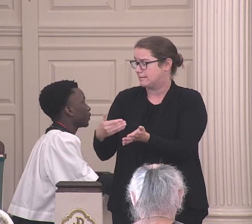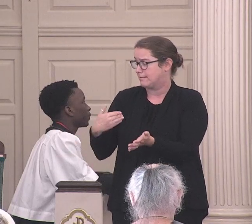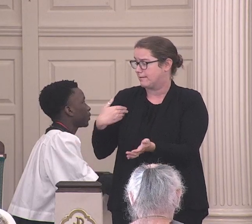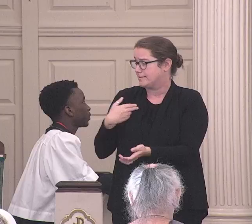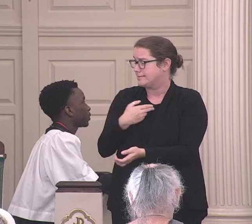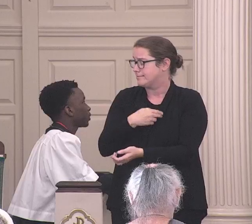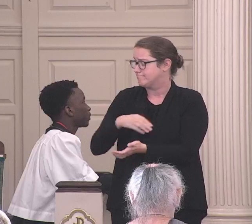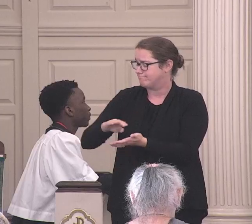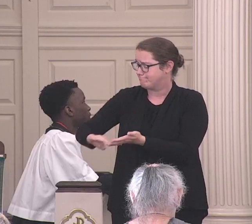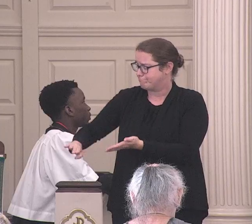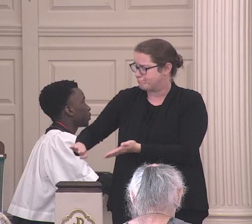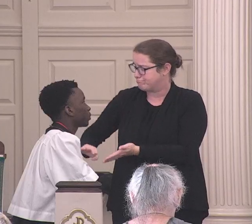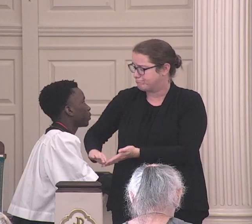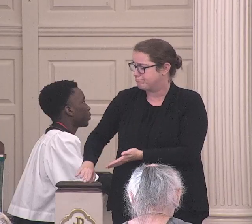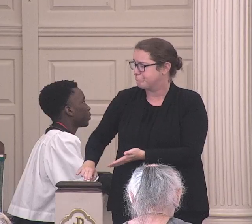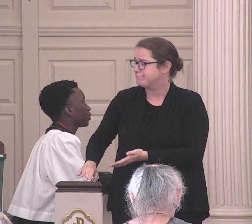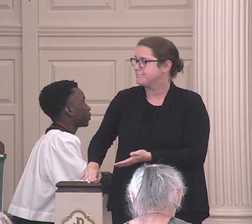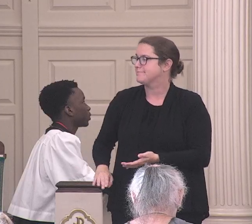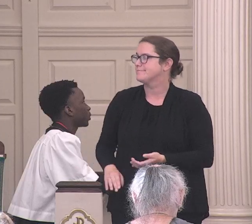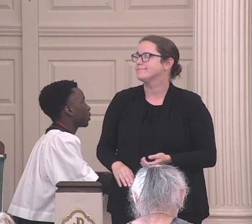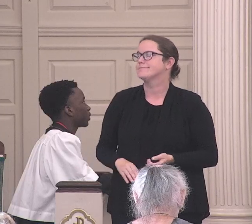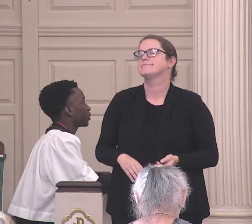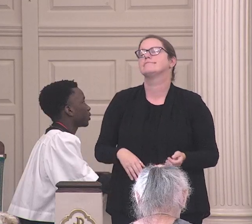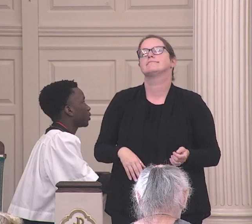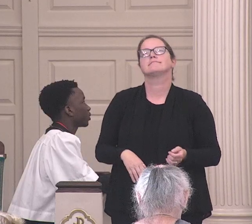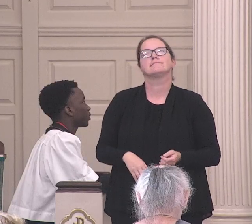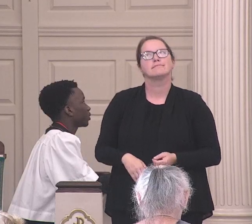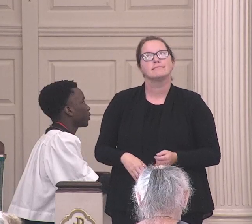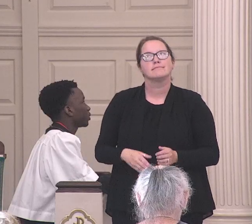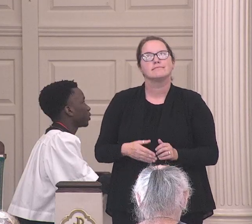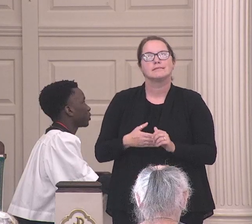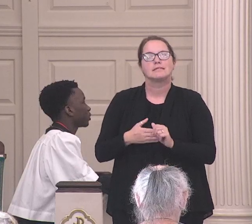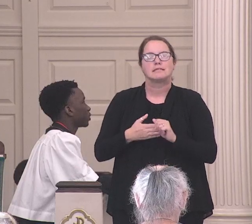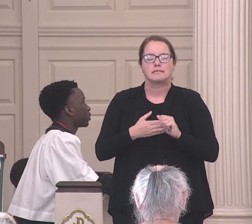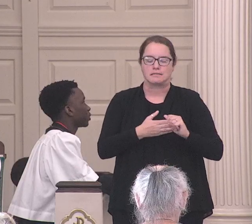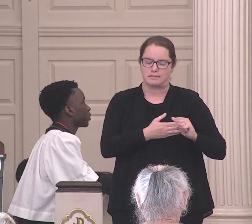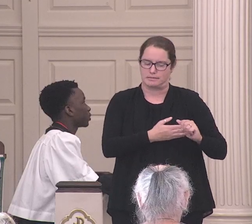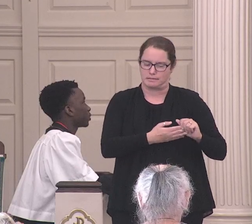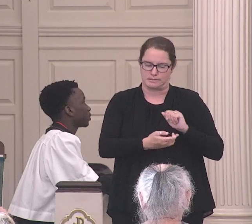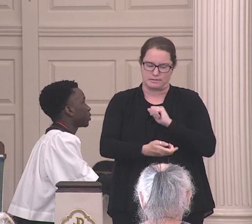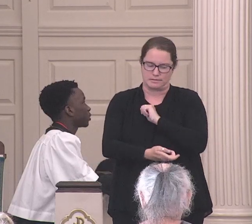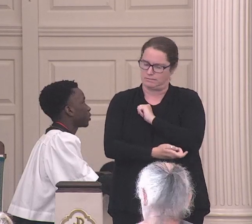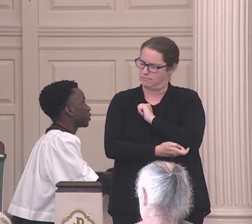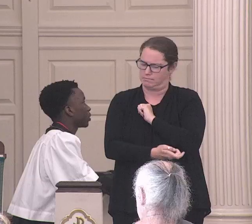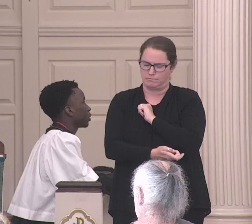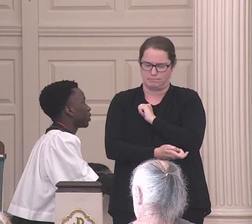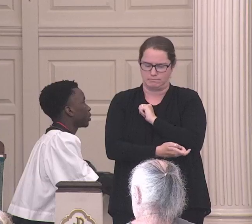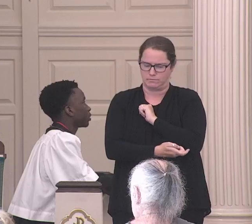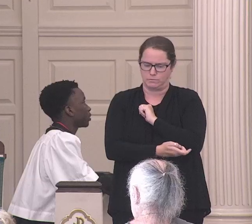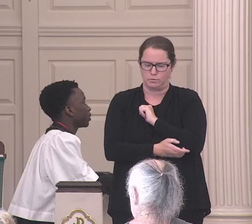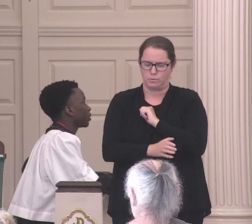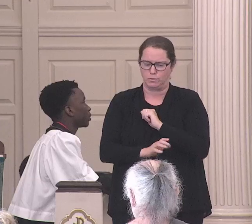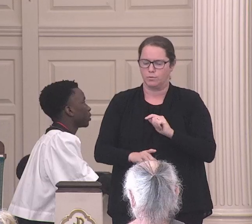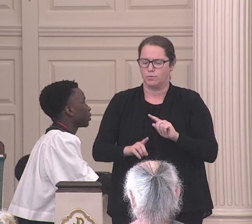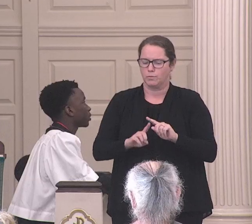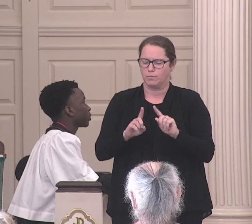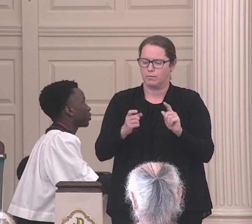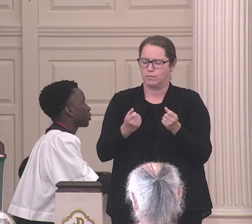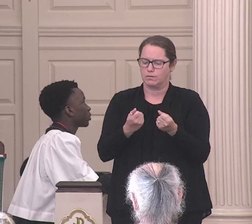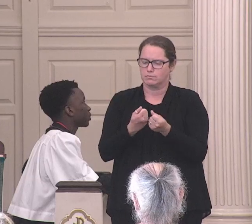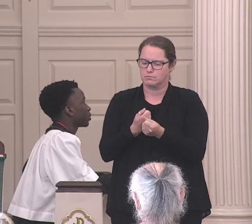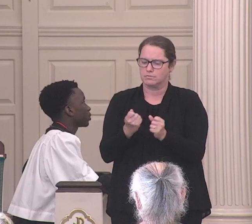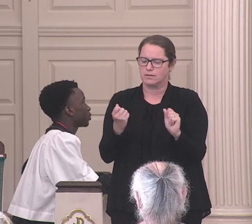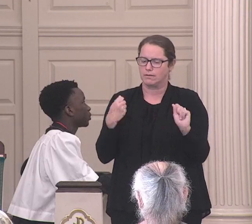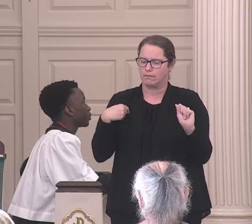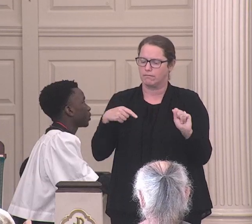we forgive those who trespass against us. And lead us